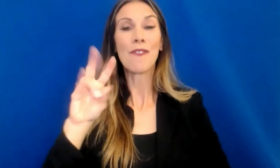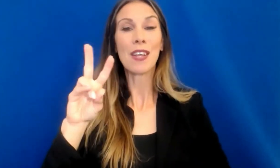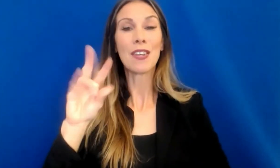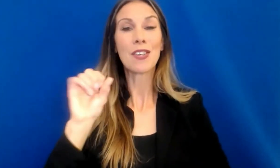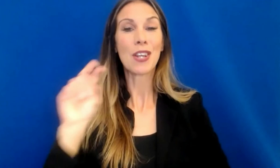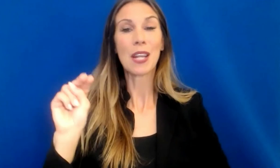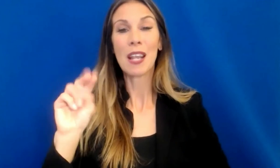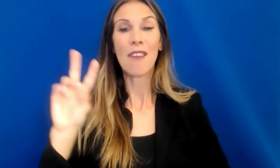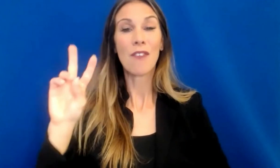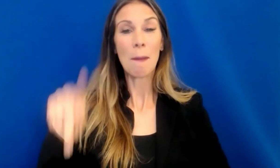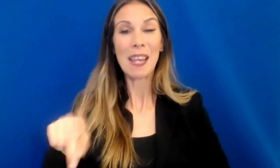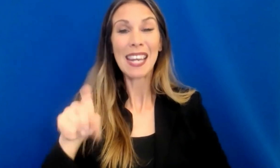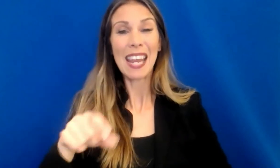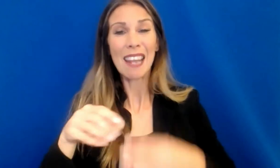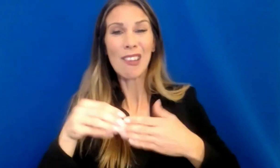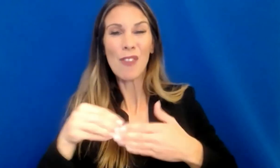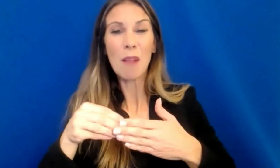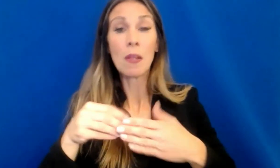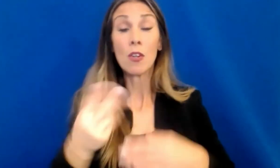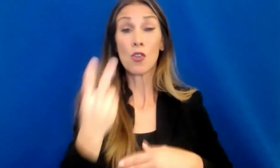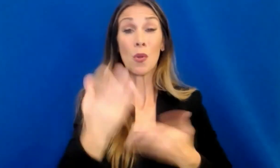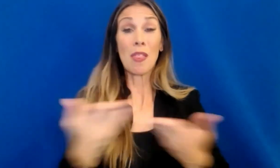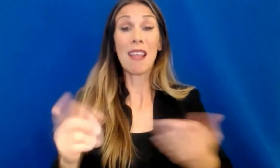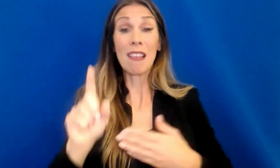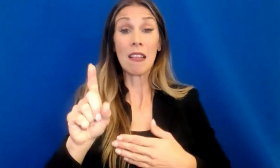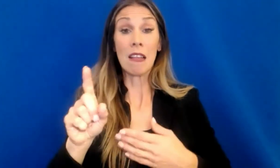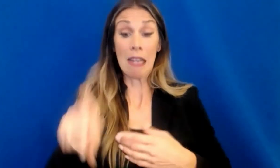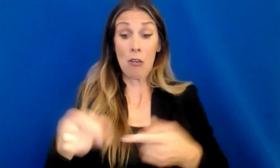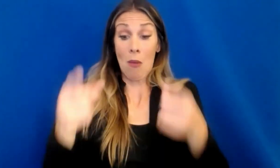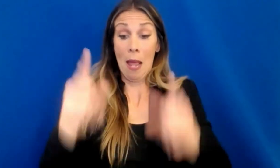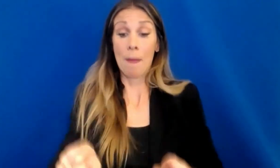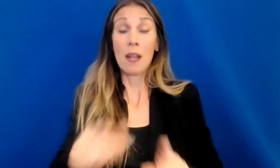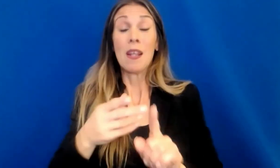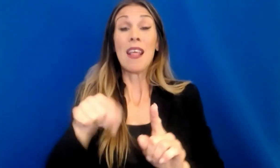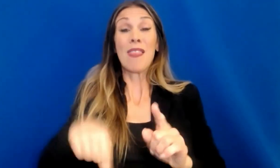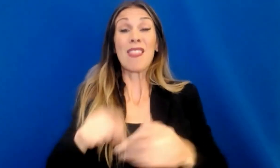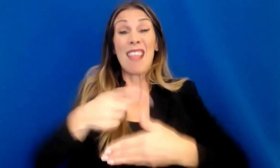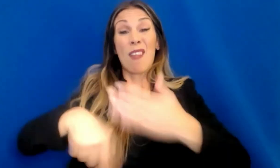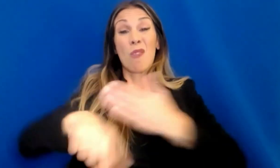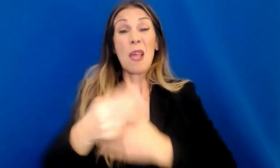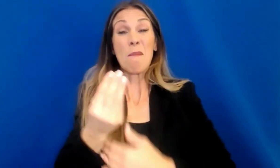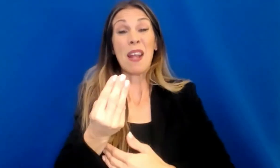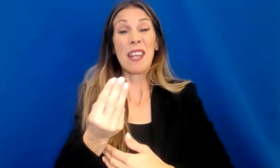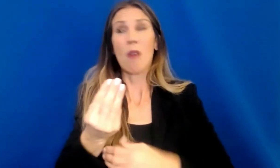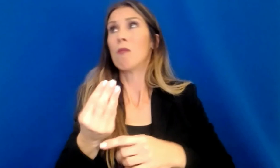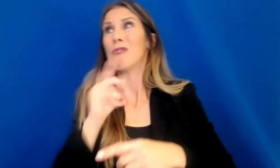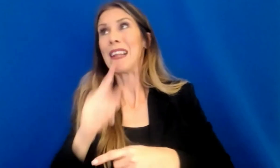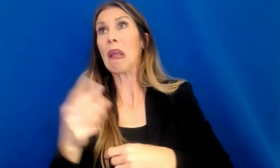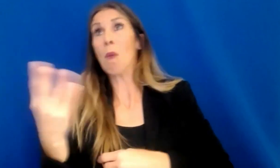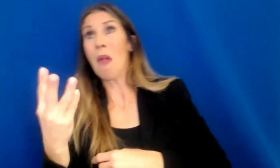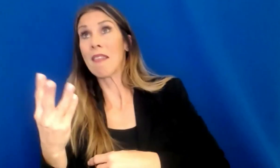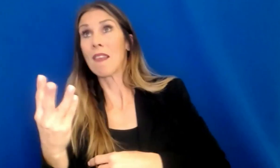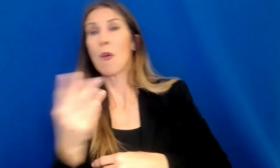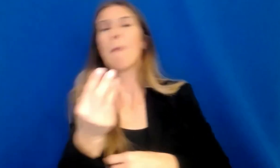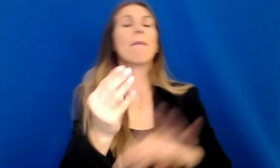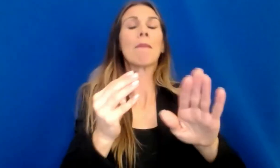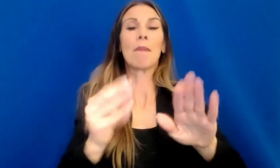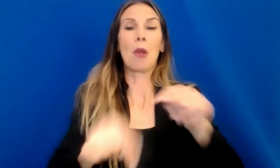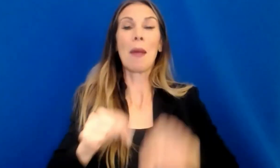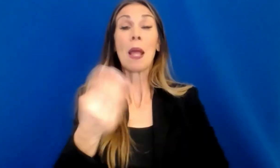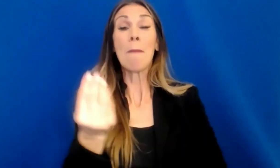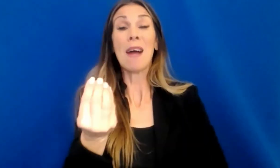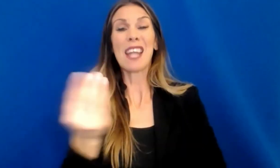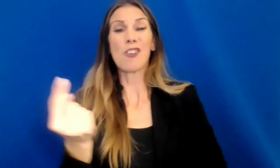latitude, two things have to happen. We really need to know by Monday or Tuesday of this week. And we need to be sure that it's a session